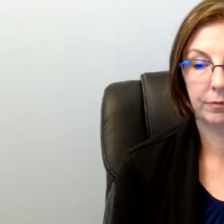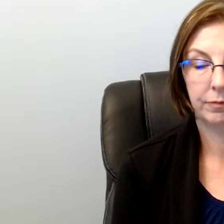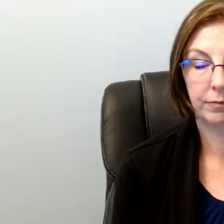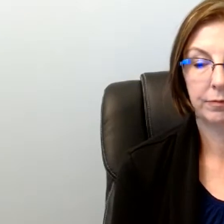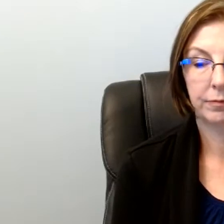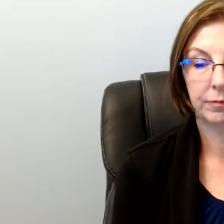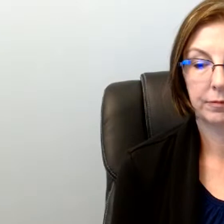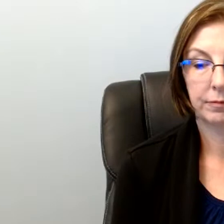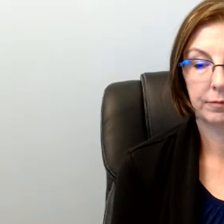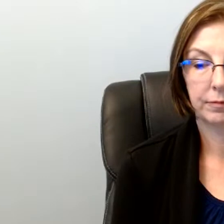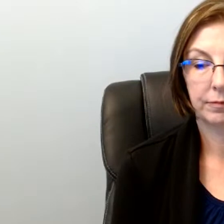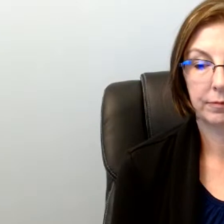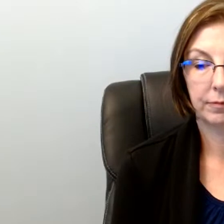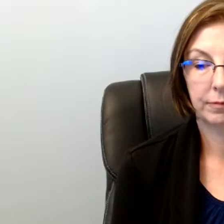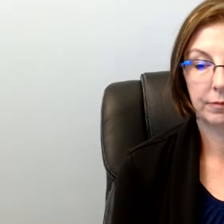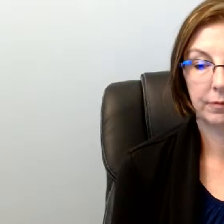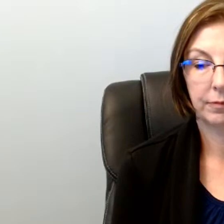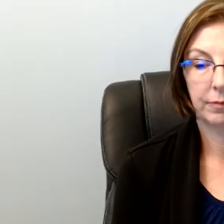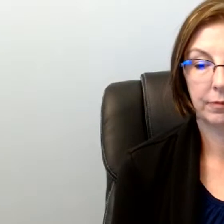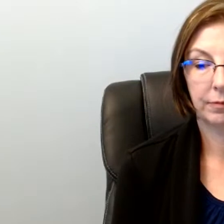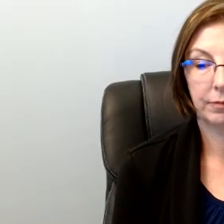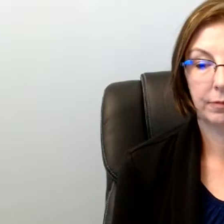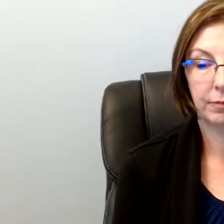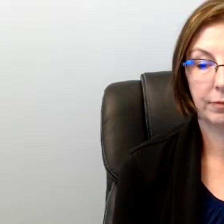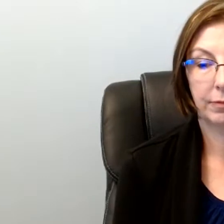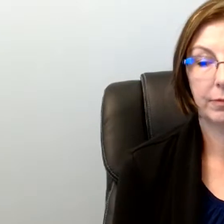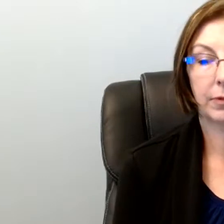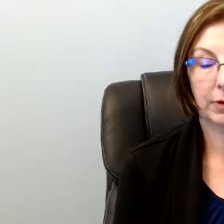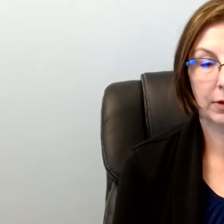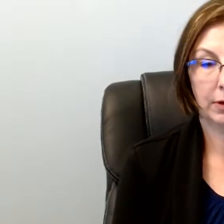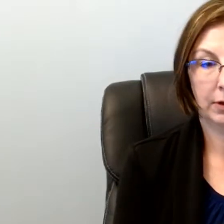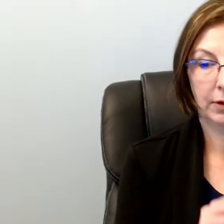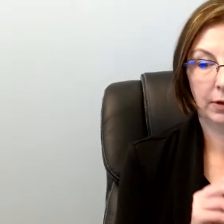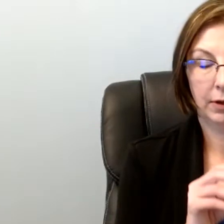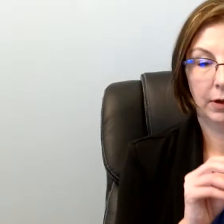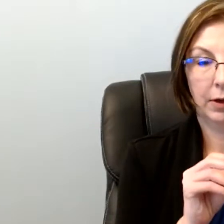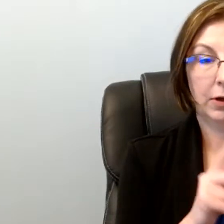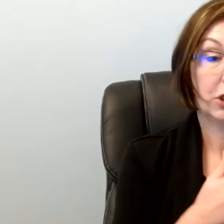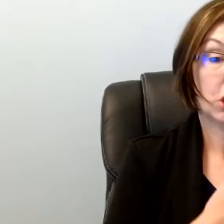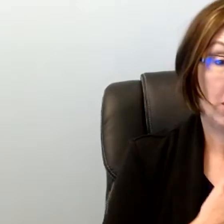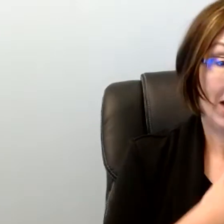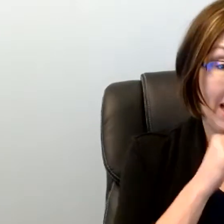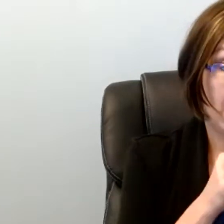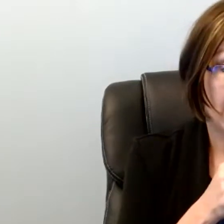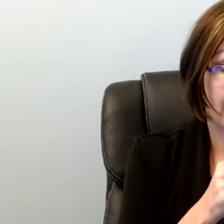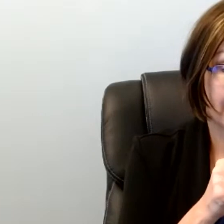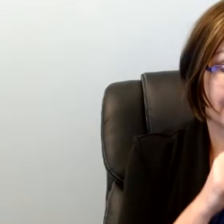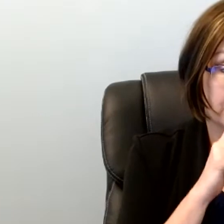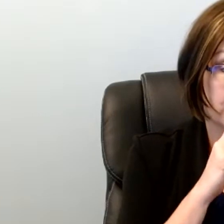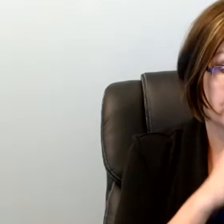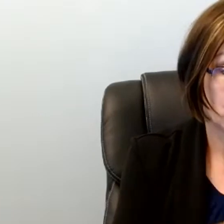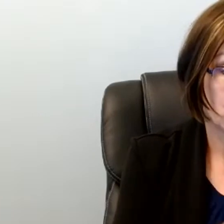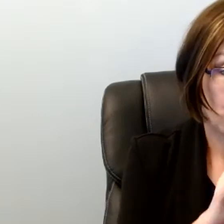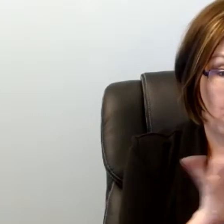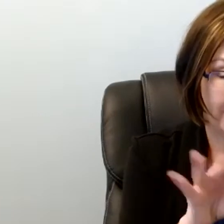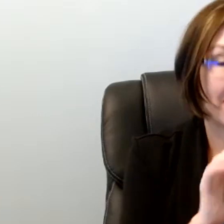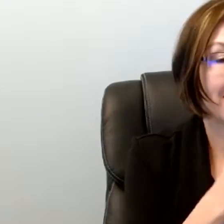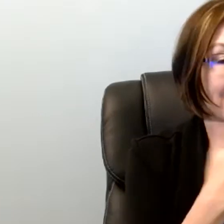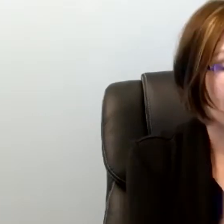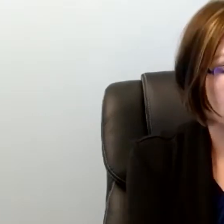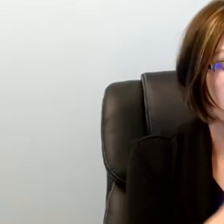You there, Greg? Well, sorry, I did not hit my thing. Thank you. I say thank you very much